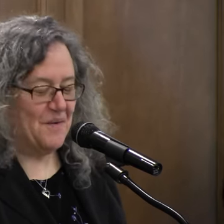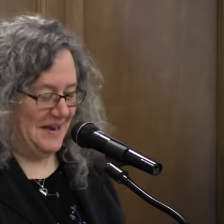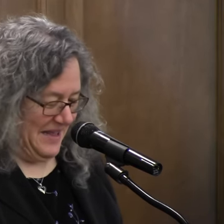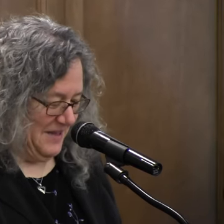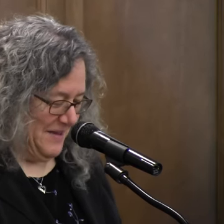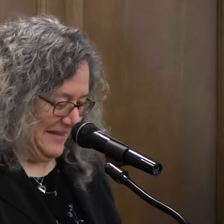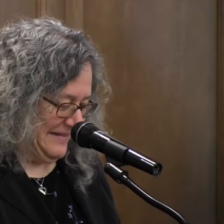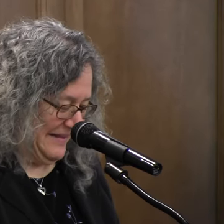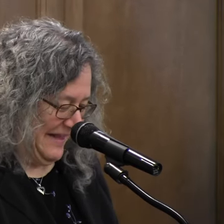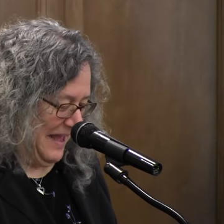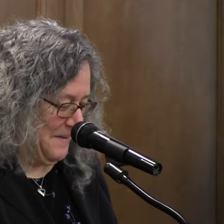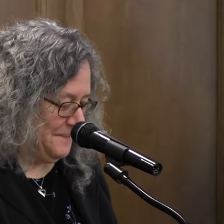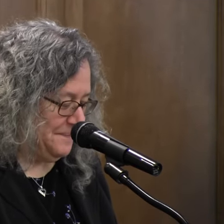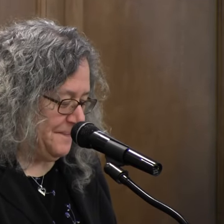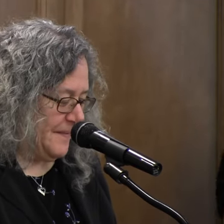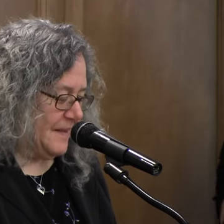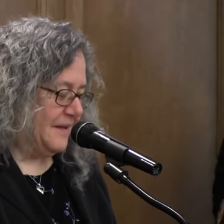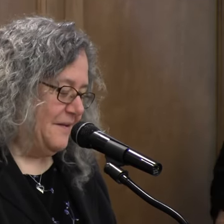you know what he means.